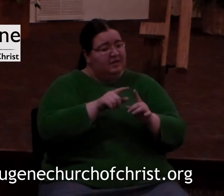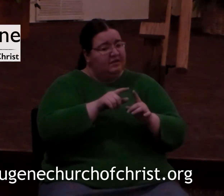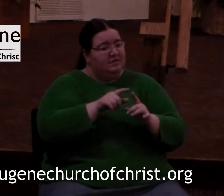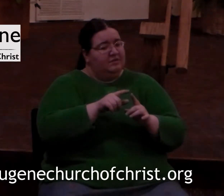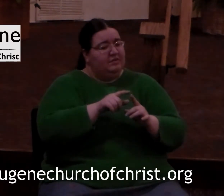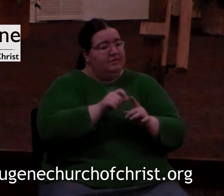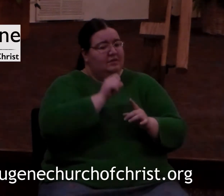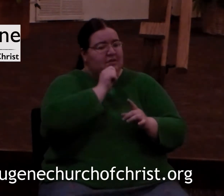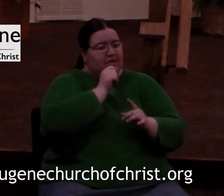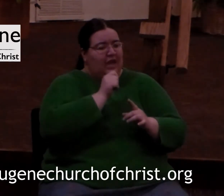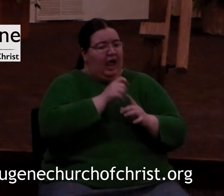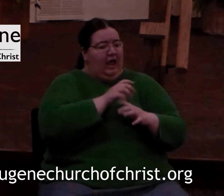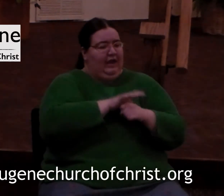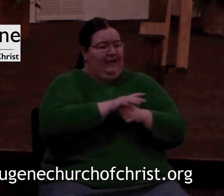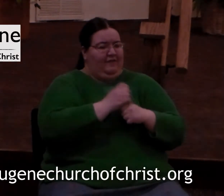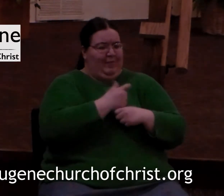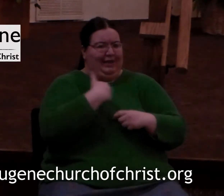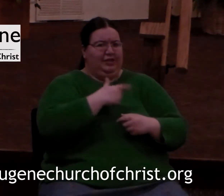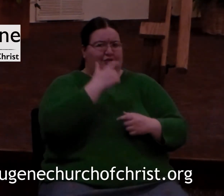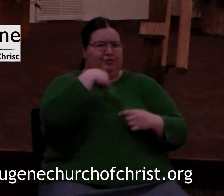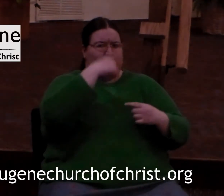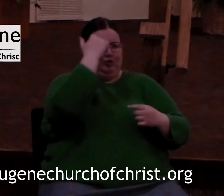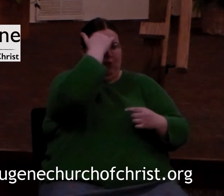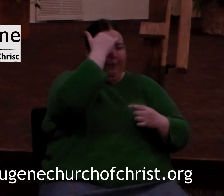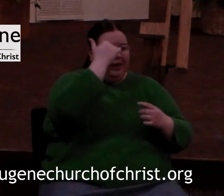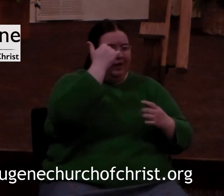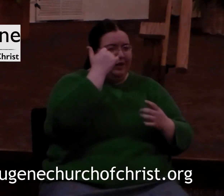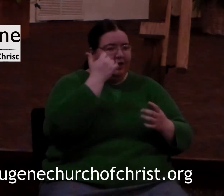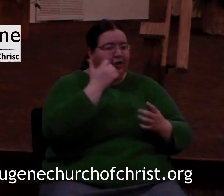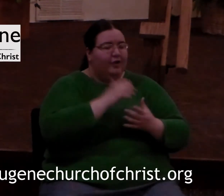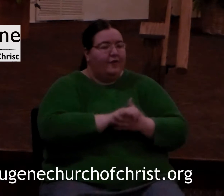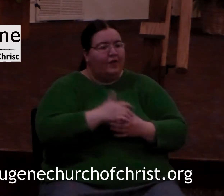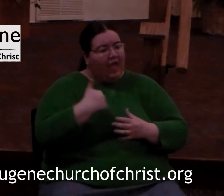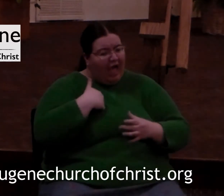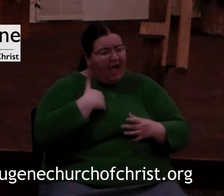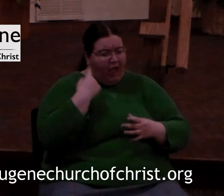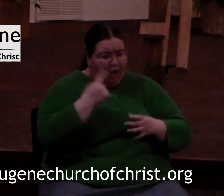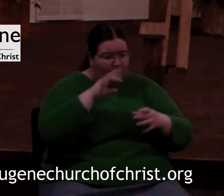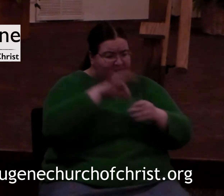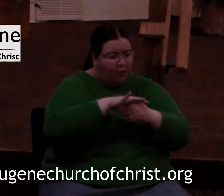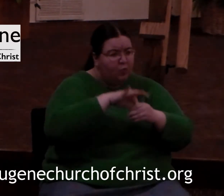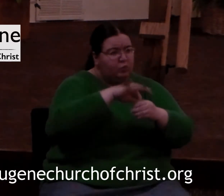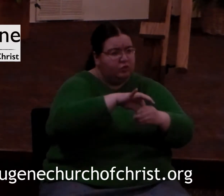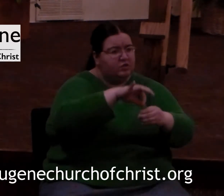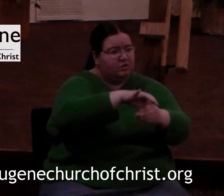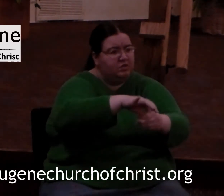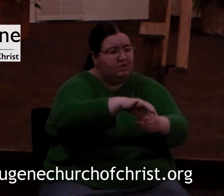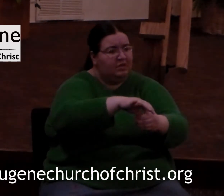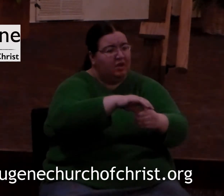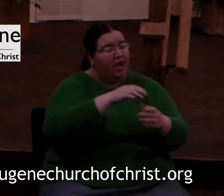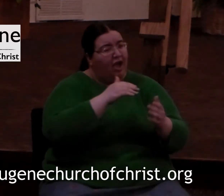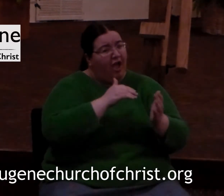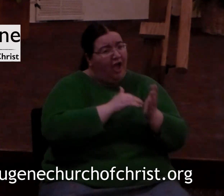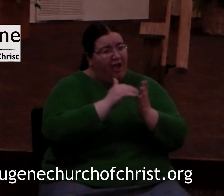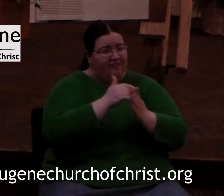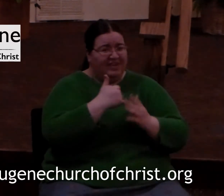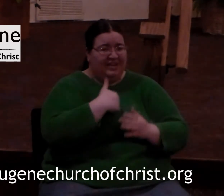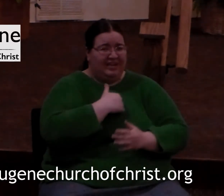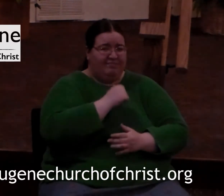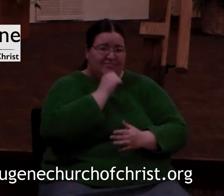in almost every election I can think of. I'm dissatisfied with the results a lot. I'm a junkie of those things too, and I